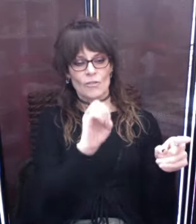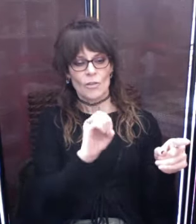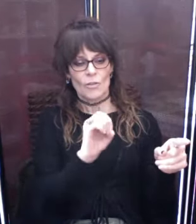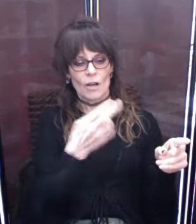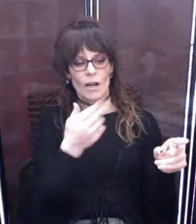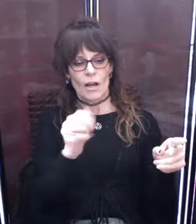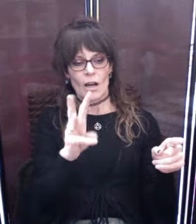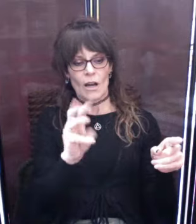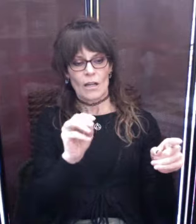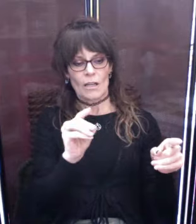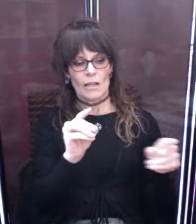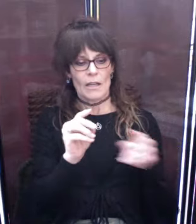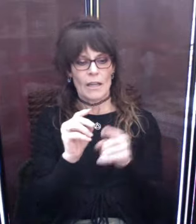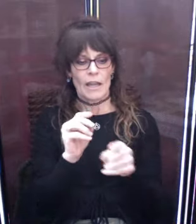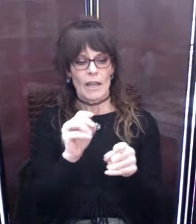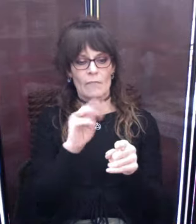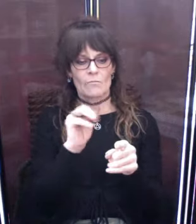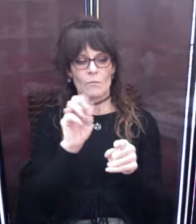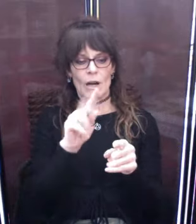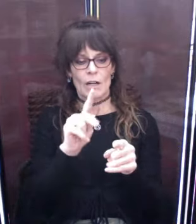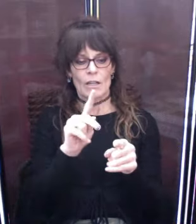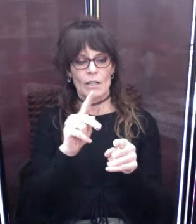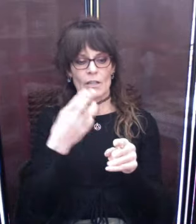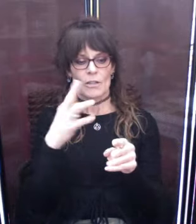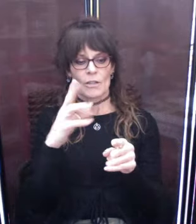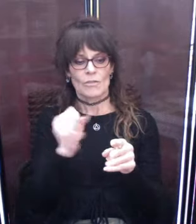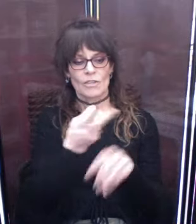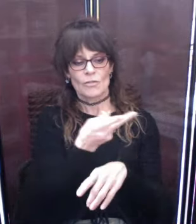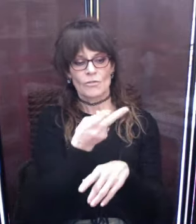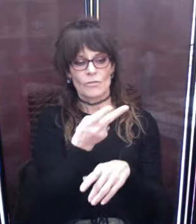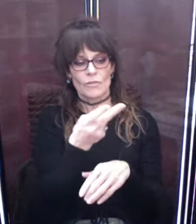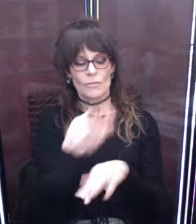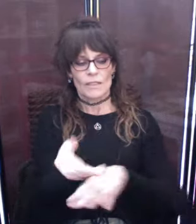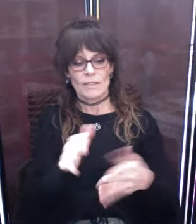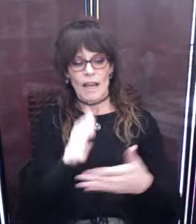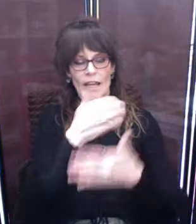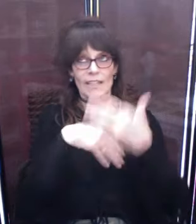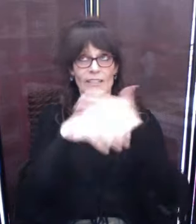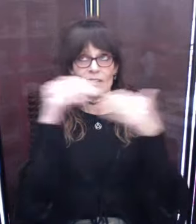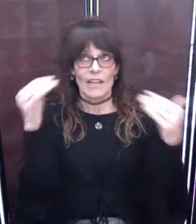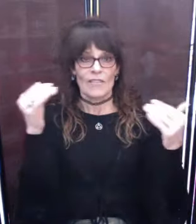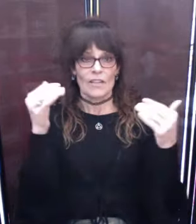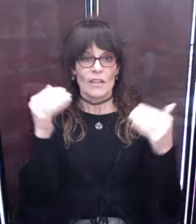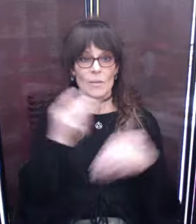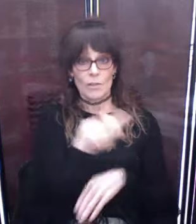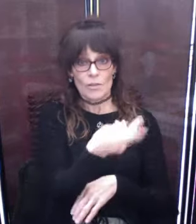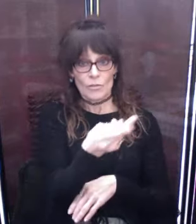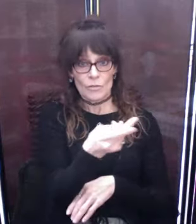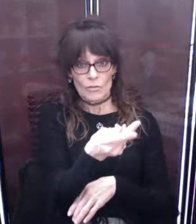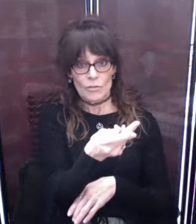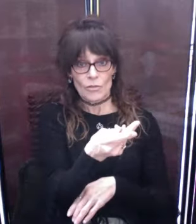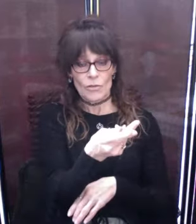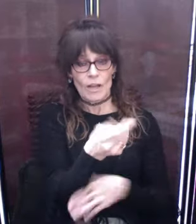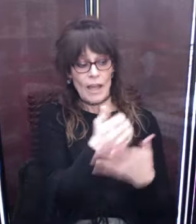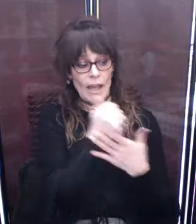both they walked us through those pages. And they showed us how to write inventory, and they showed us how to make amends, and they